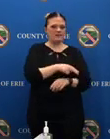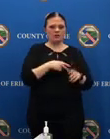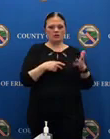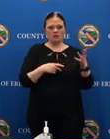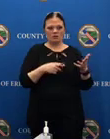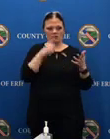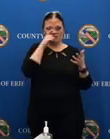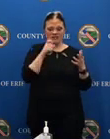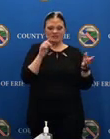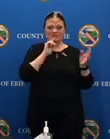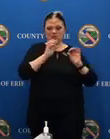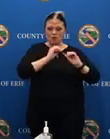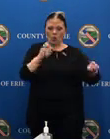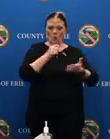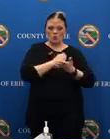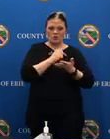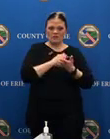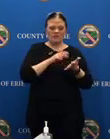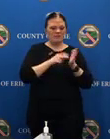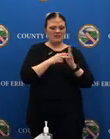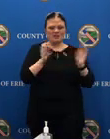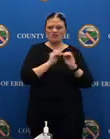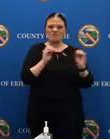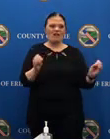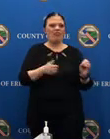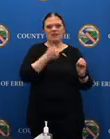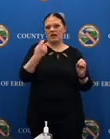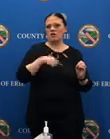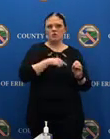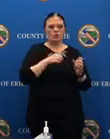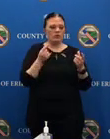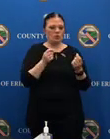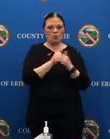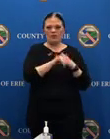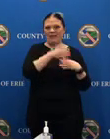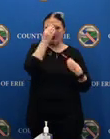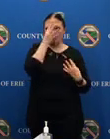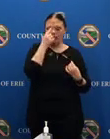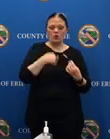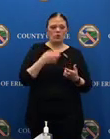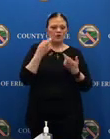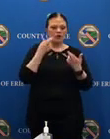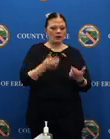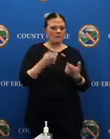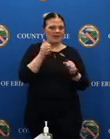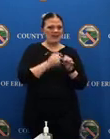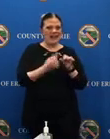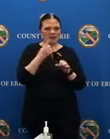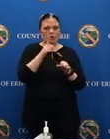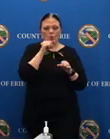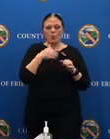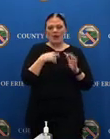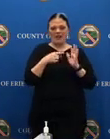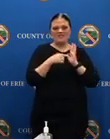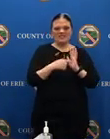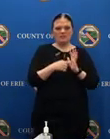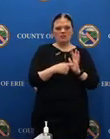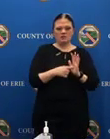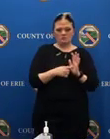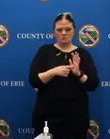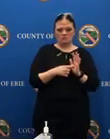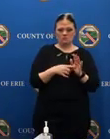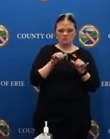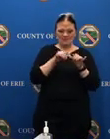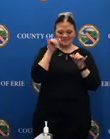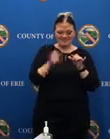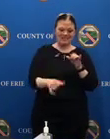hospital, since there is no treatment, there is nothing else we would do with that information. We're recommending that everybody who has symptoms would stay